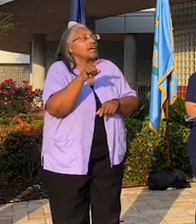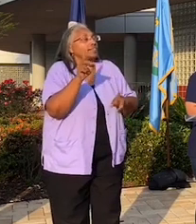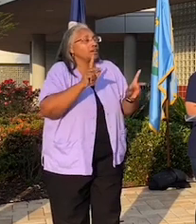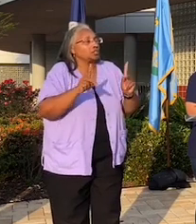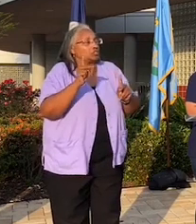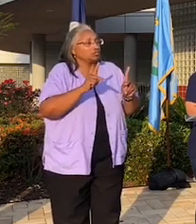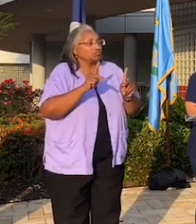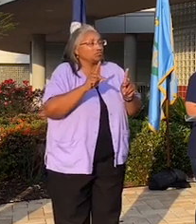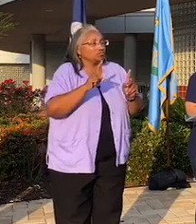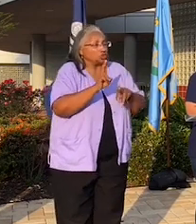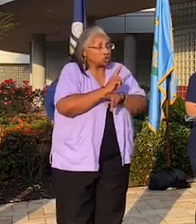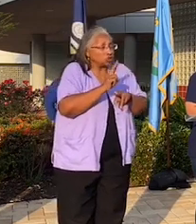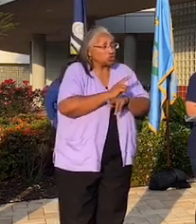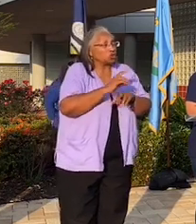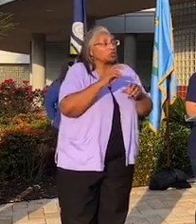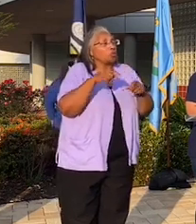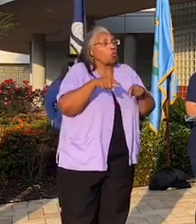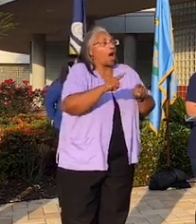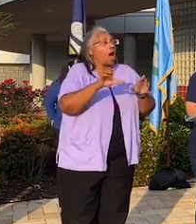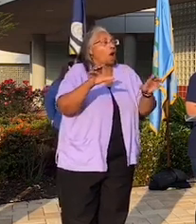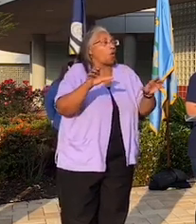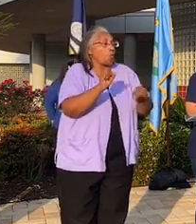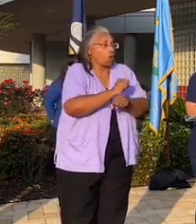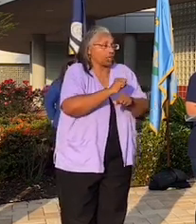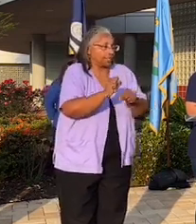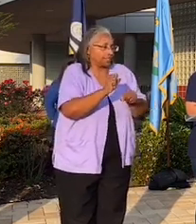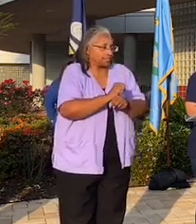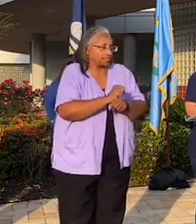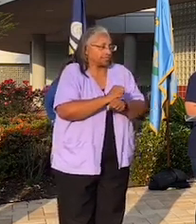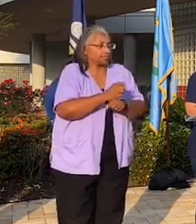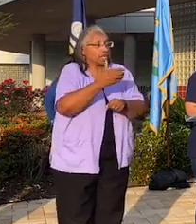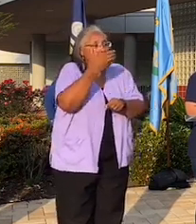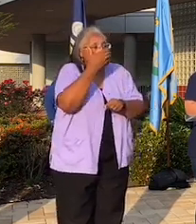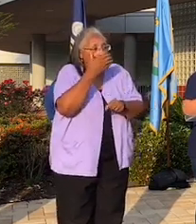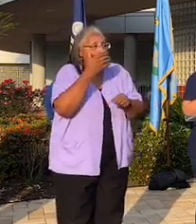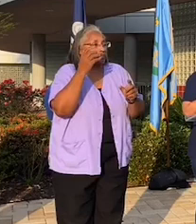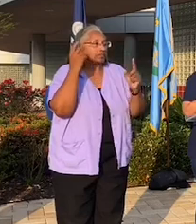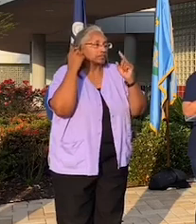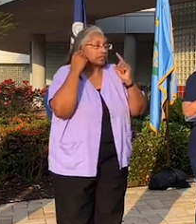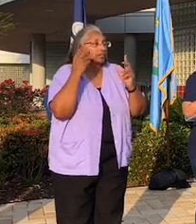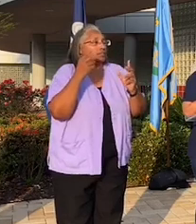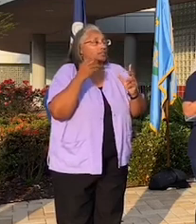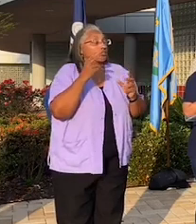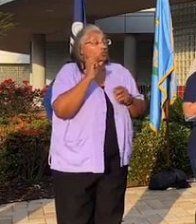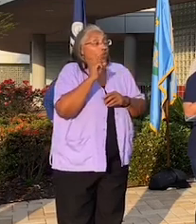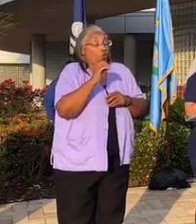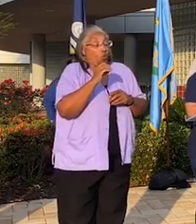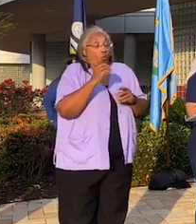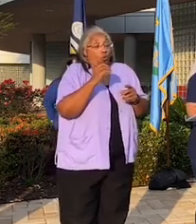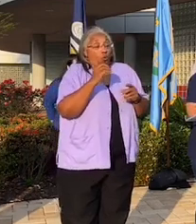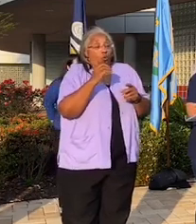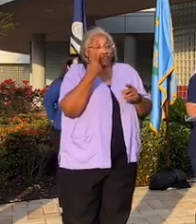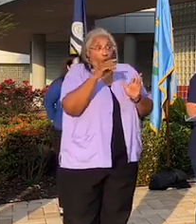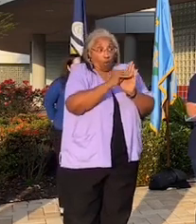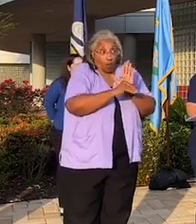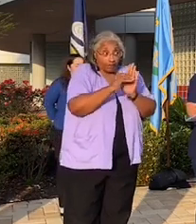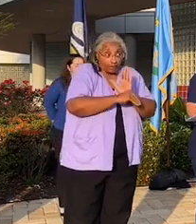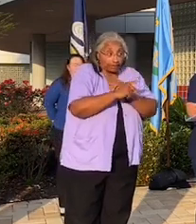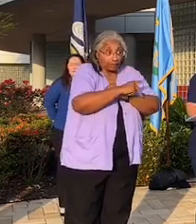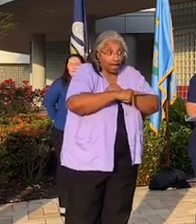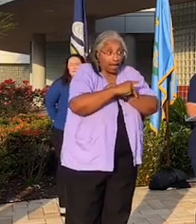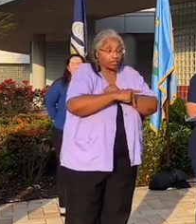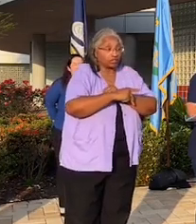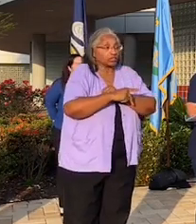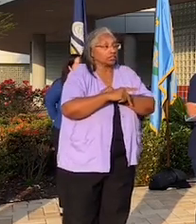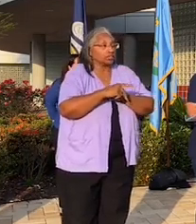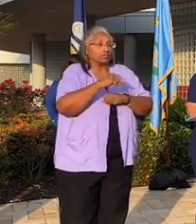doing the work. And so this particular environment doesn't call for, as far as Orleans Parish, to stop this